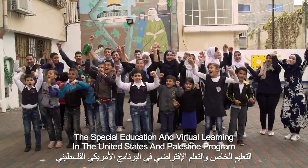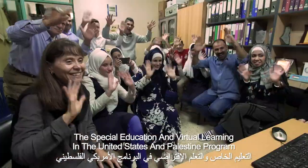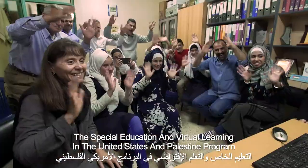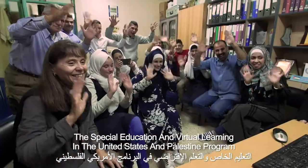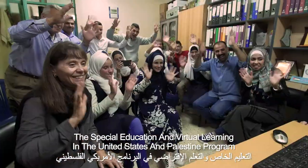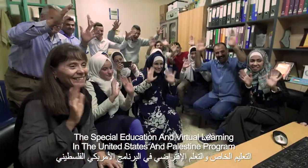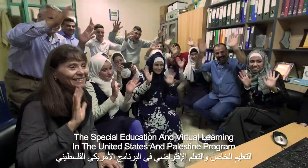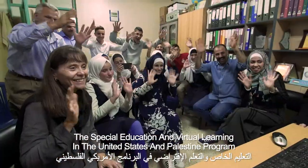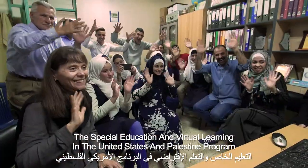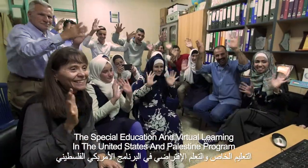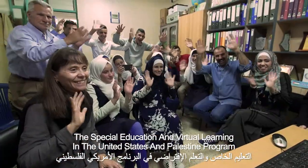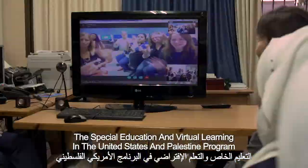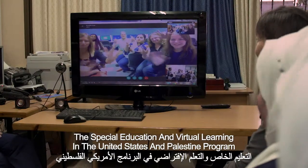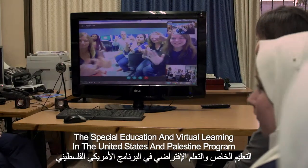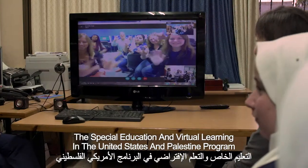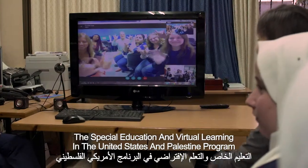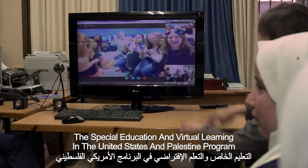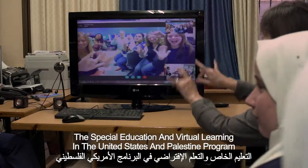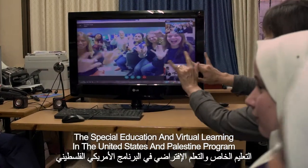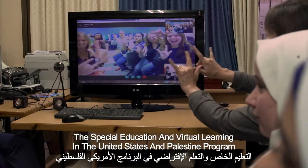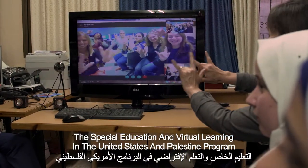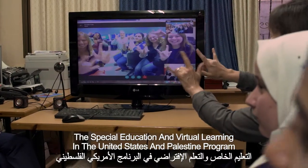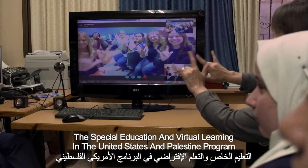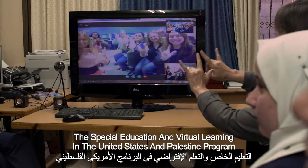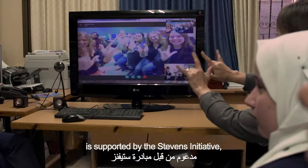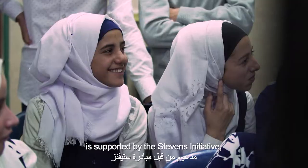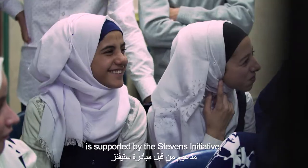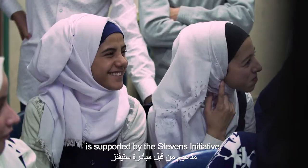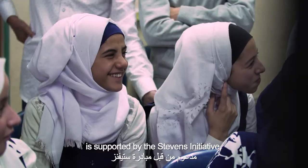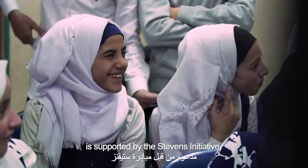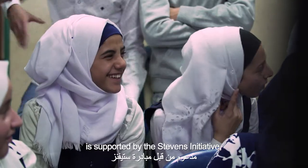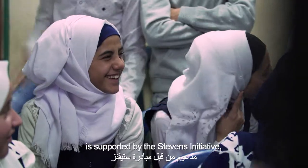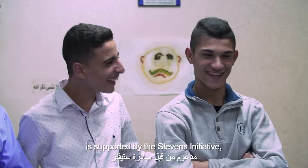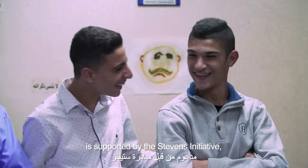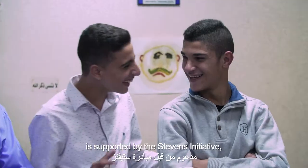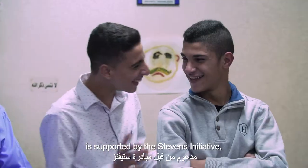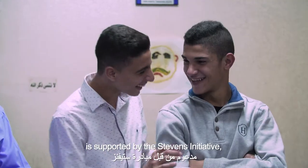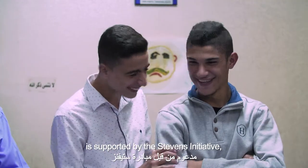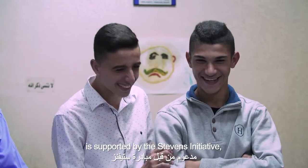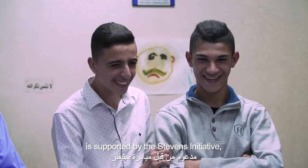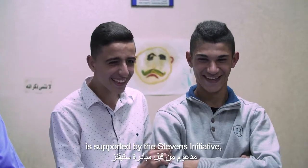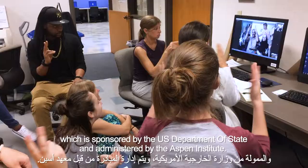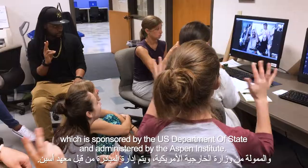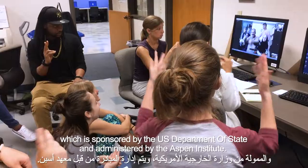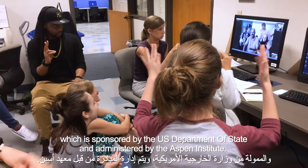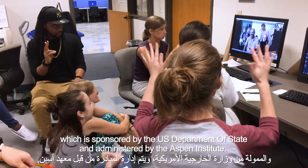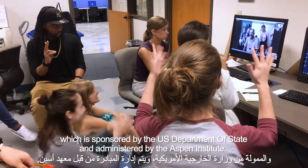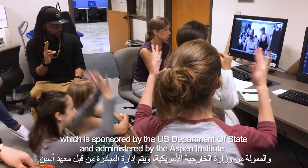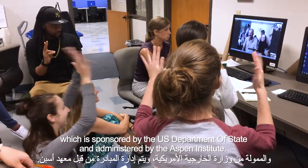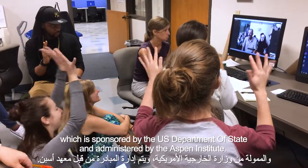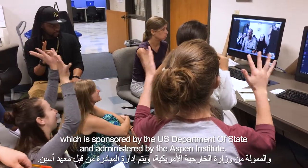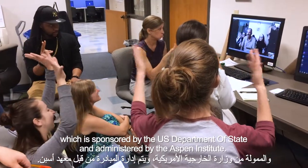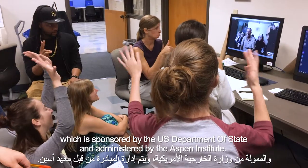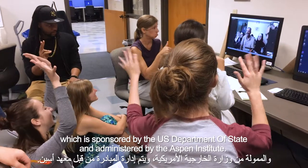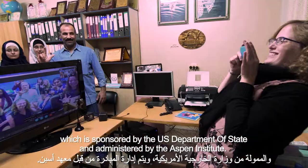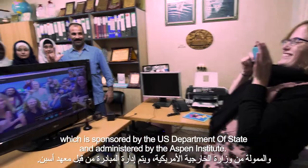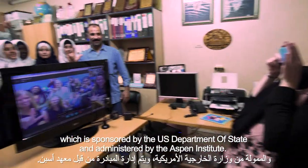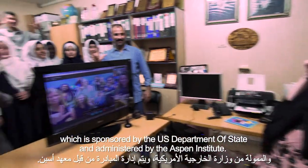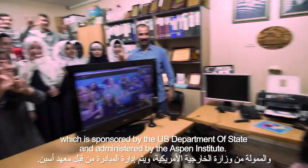in the United States and Palestine Program is supported by the Stevens Initiative, which is sponsored by the U.S. Department